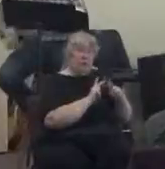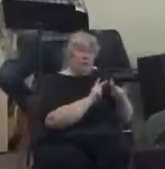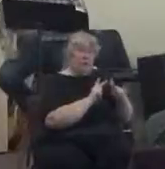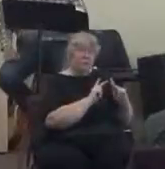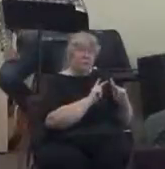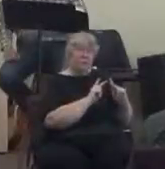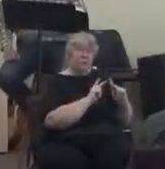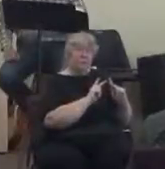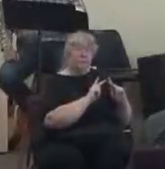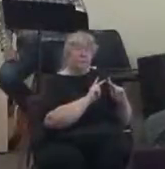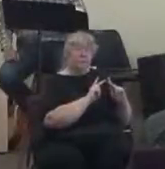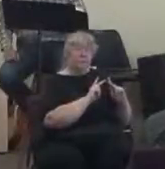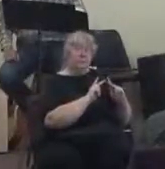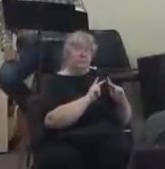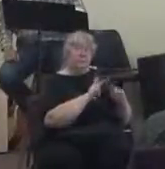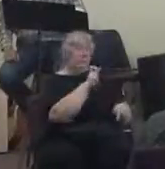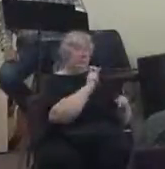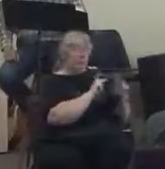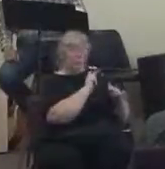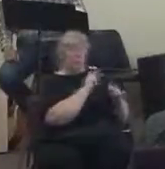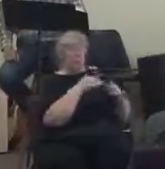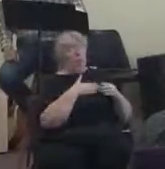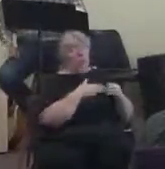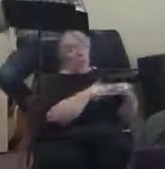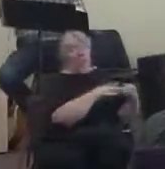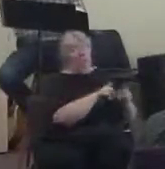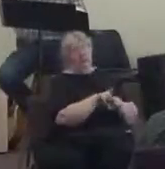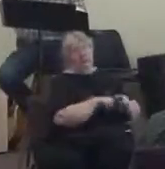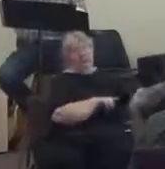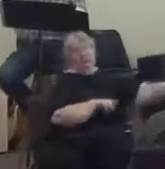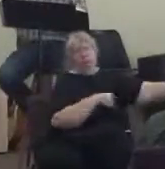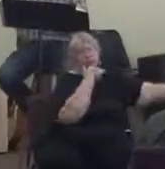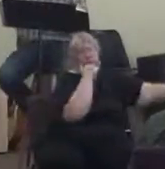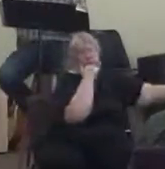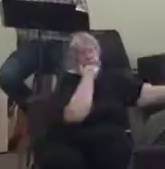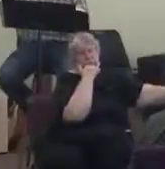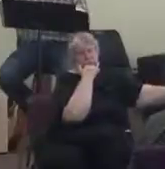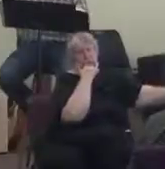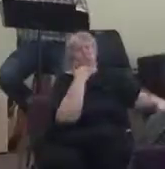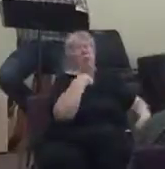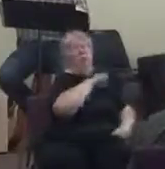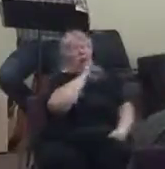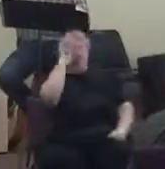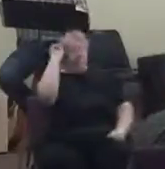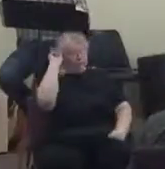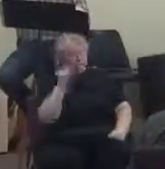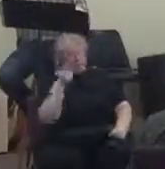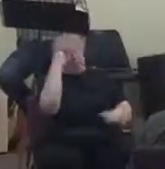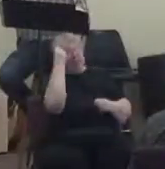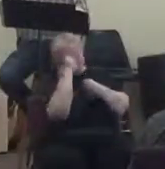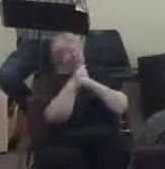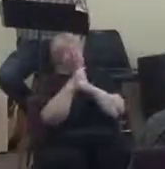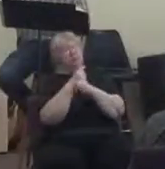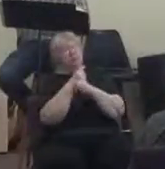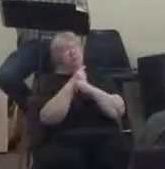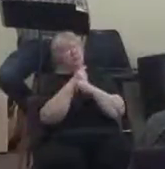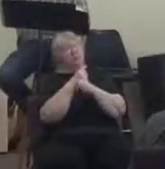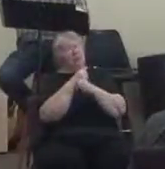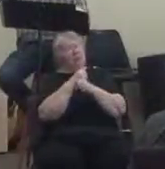completely misdirect you. We have to count on God the Father. He